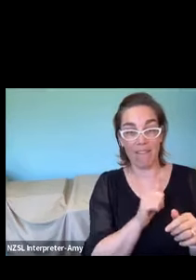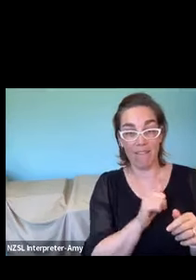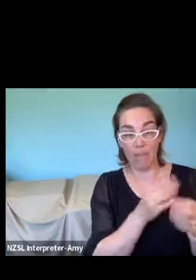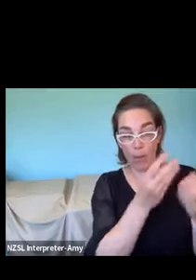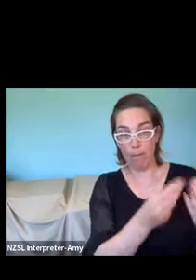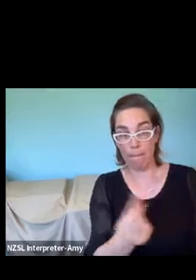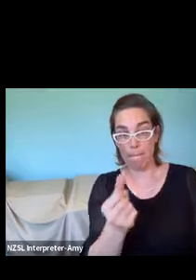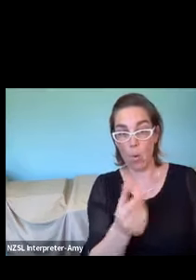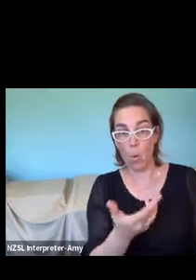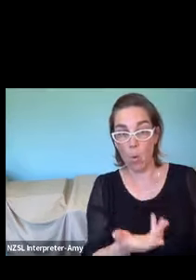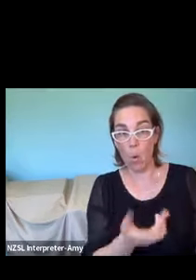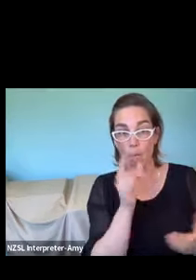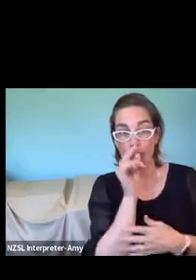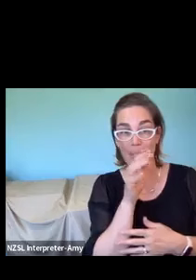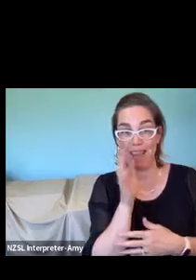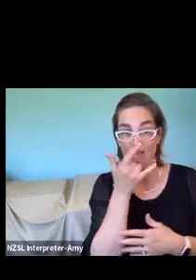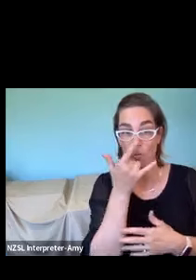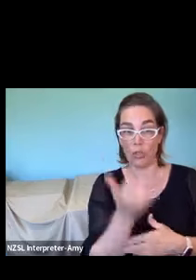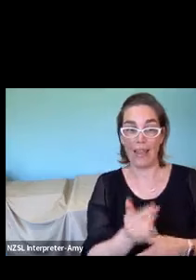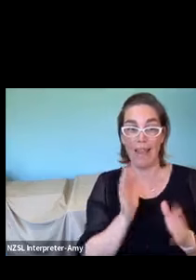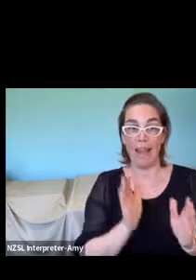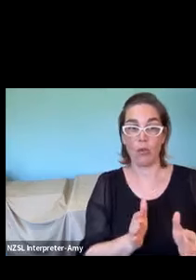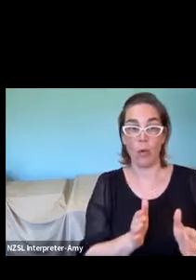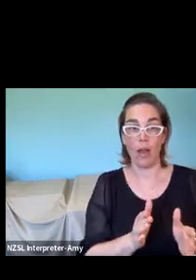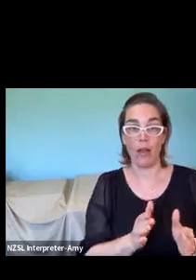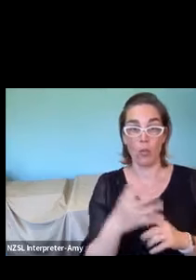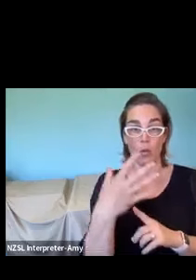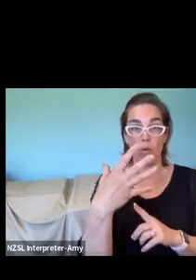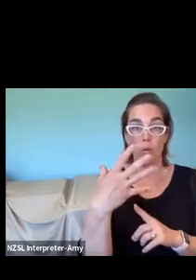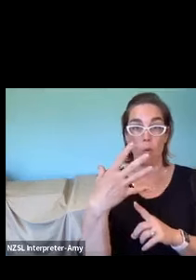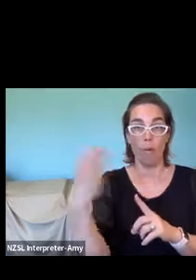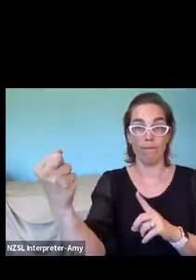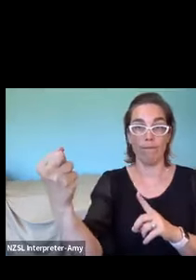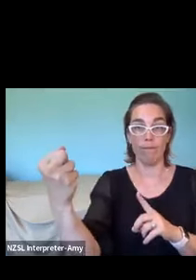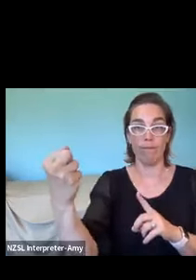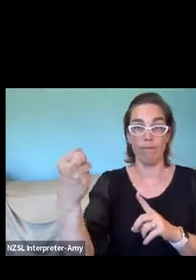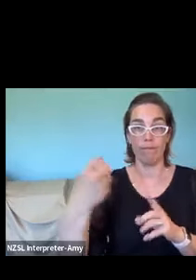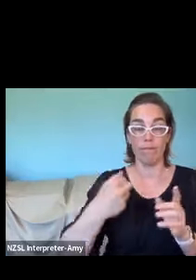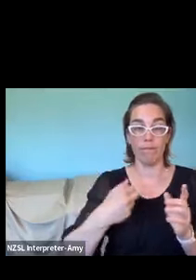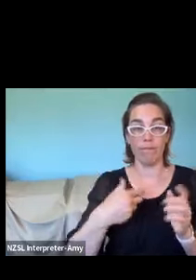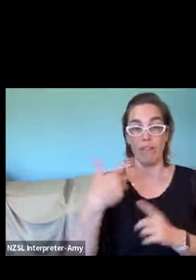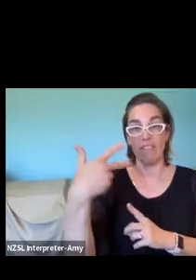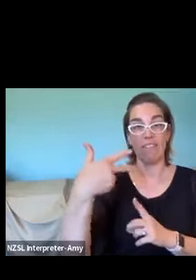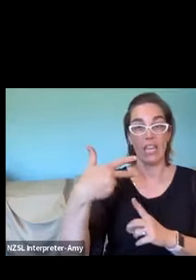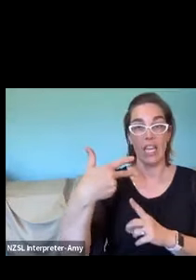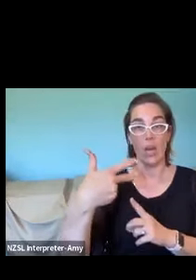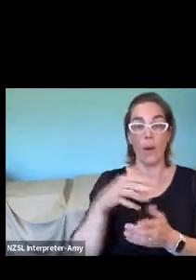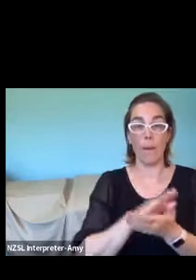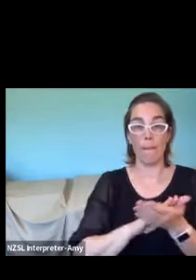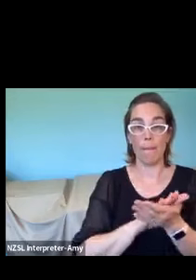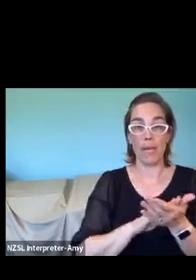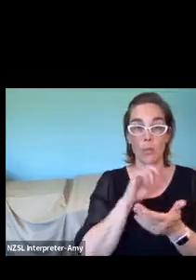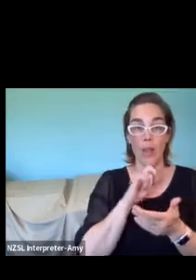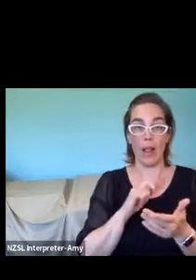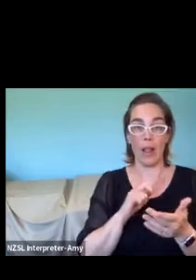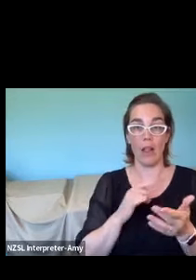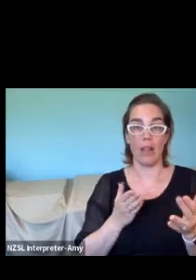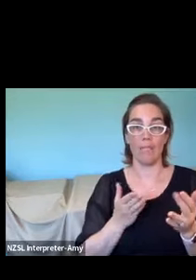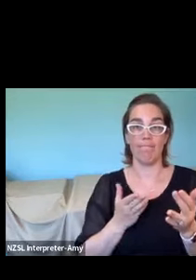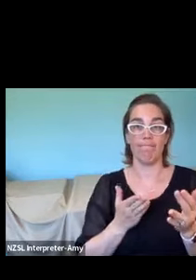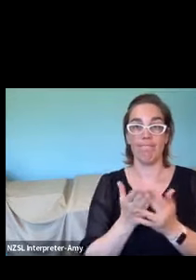right. Otherwise, we may unfortunately have to have you off screen which will interfere with our